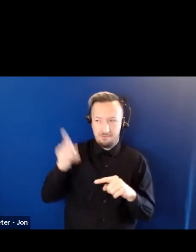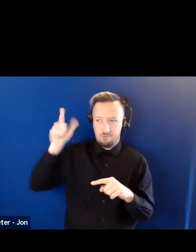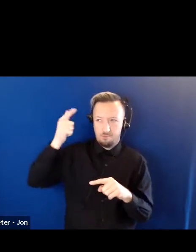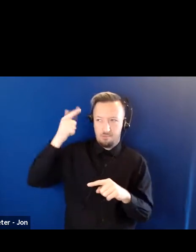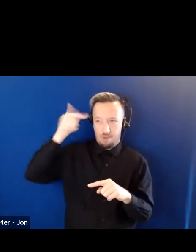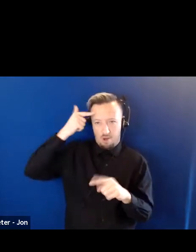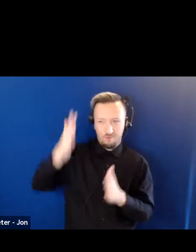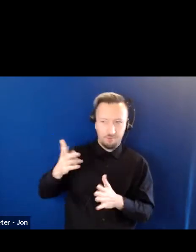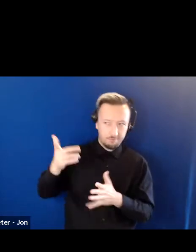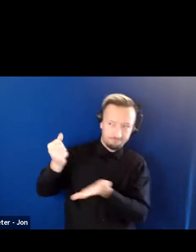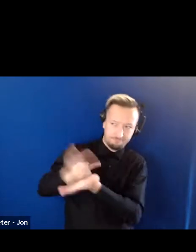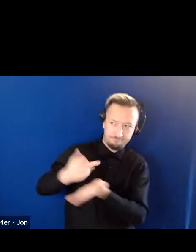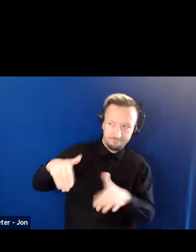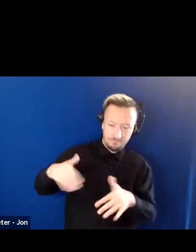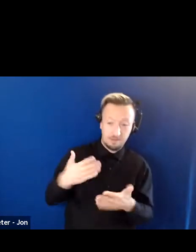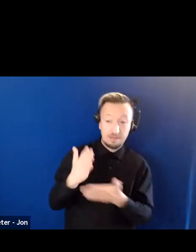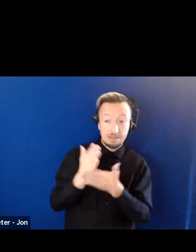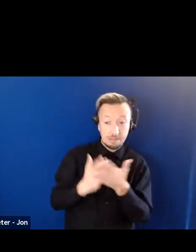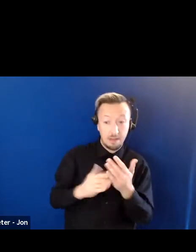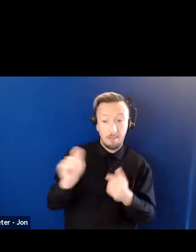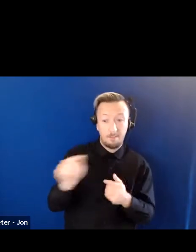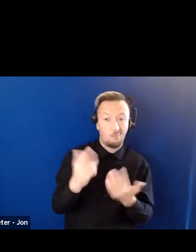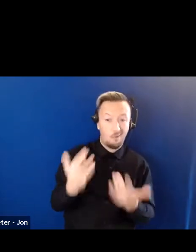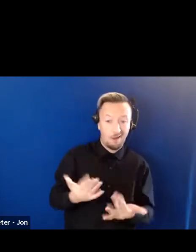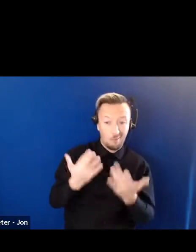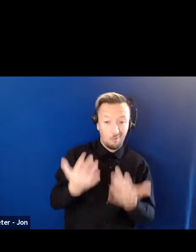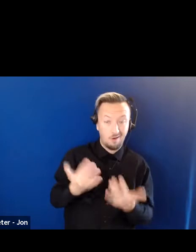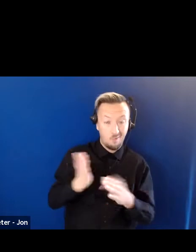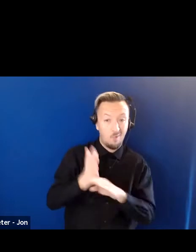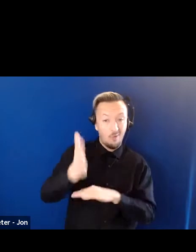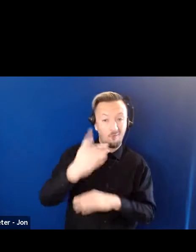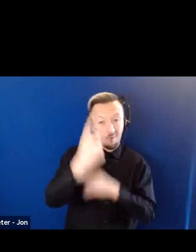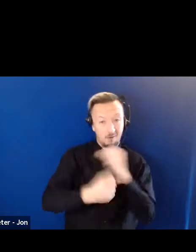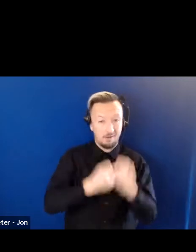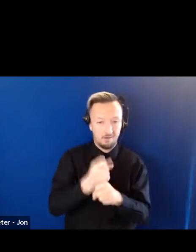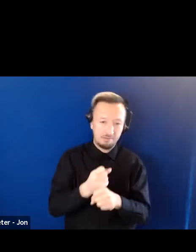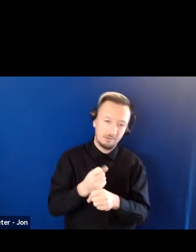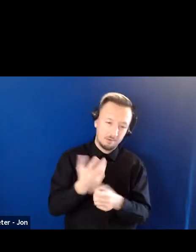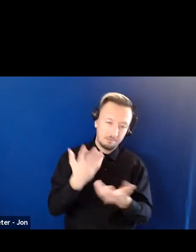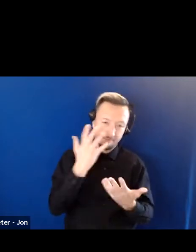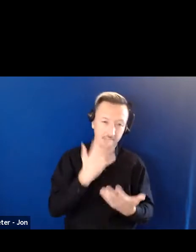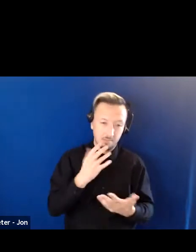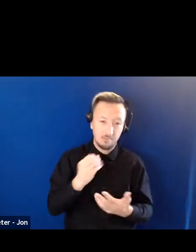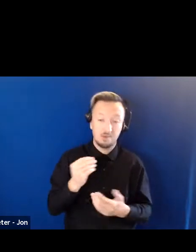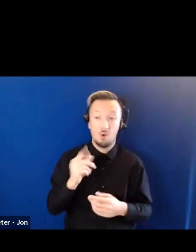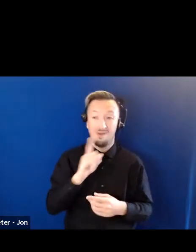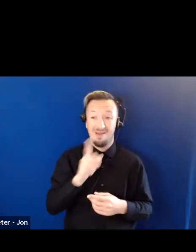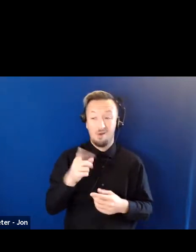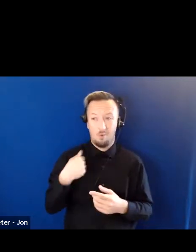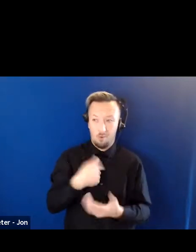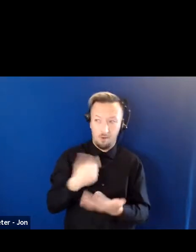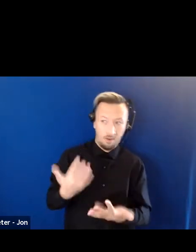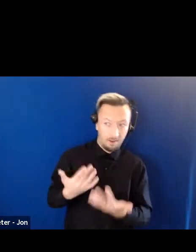year now, so it's challenging. We actually even had to go in and amend our bylaws just so that